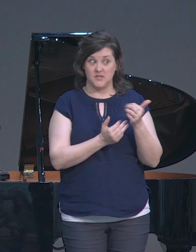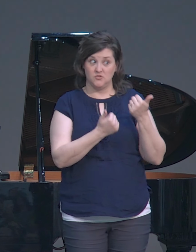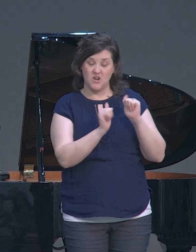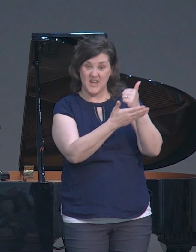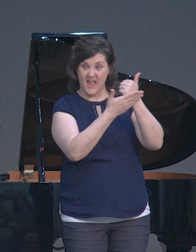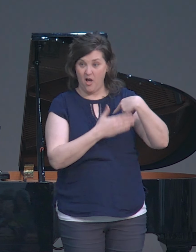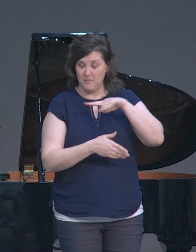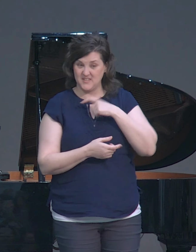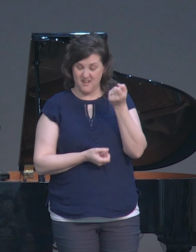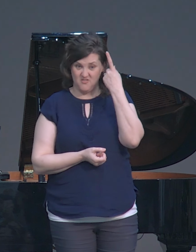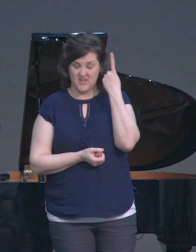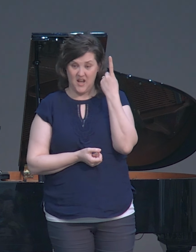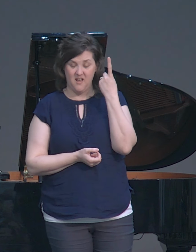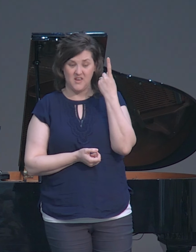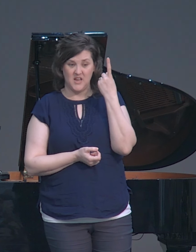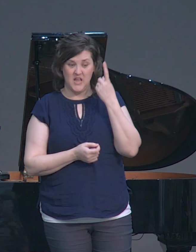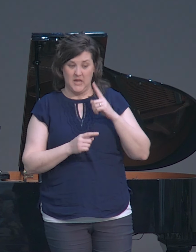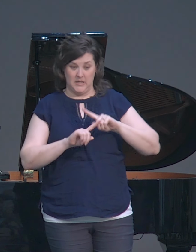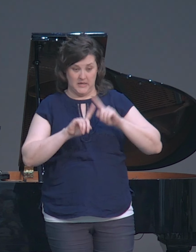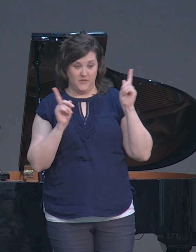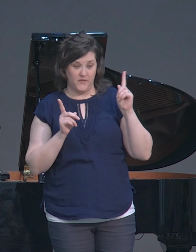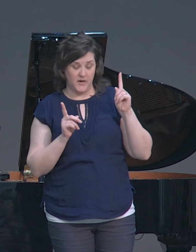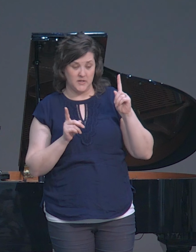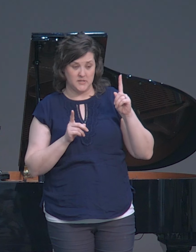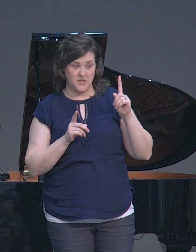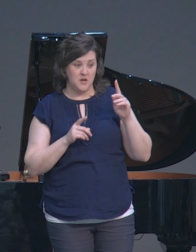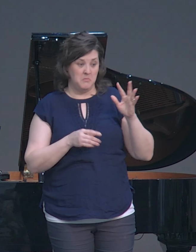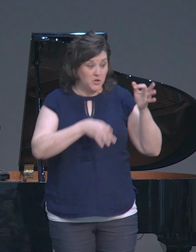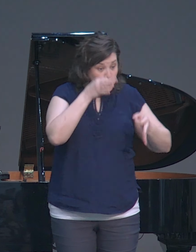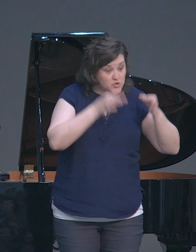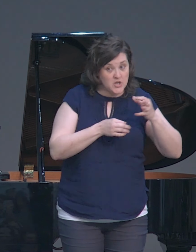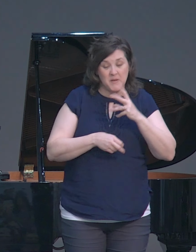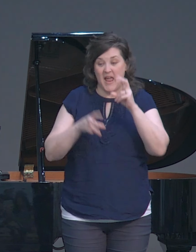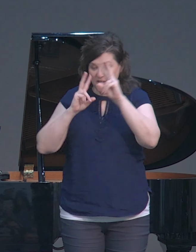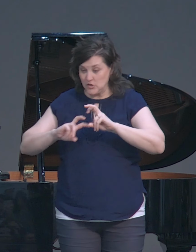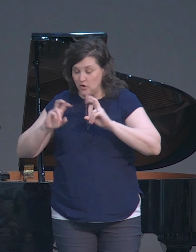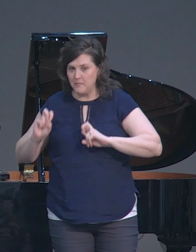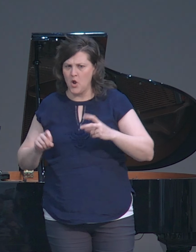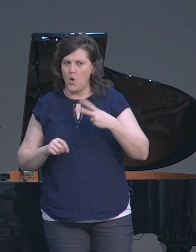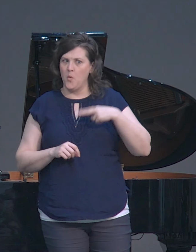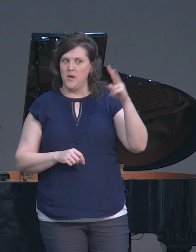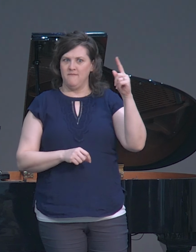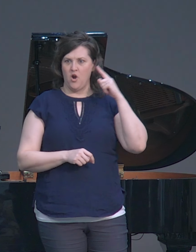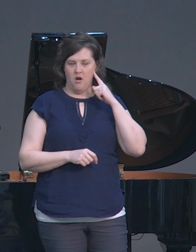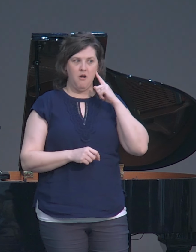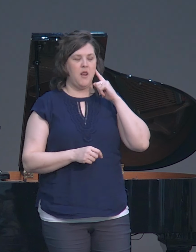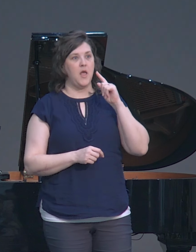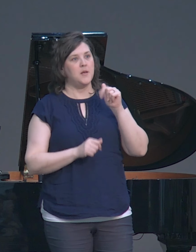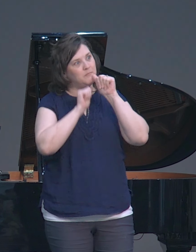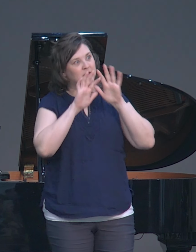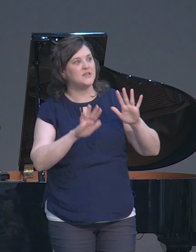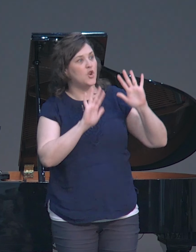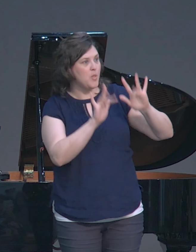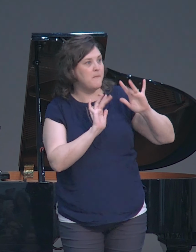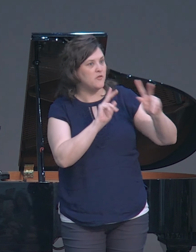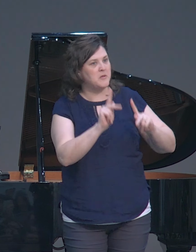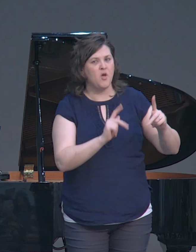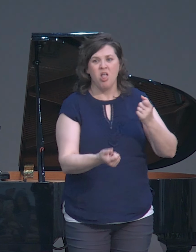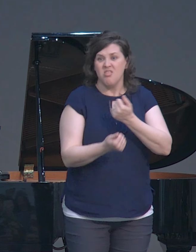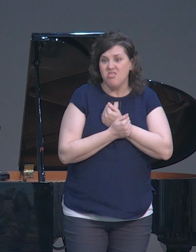all of Jesus' teaching in his sermon, everything that we've heard, blessed are the merciful, right? Love your enemies.